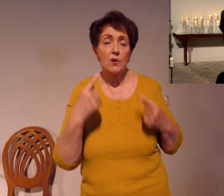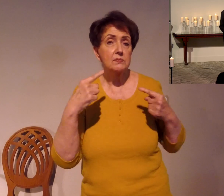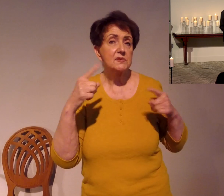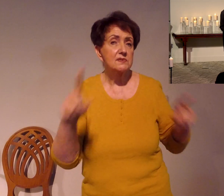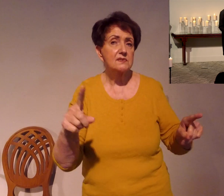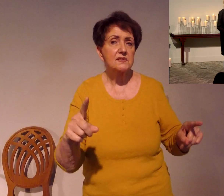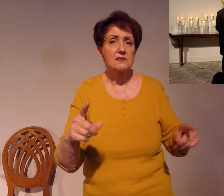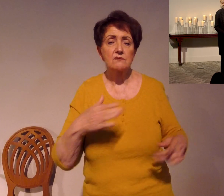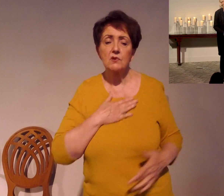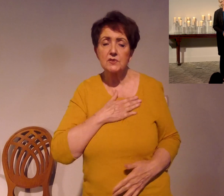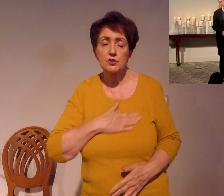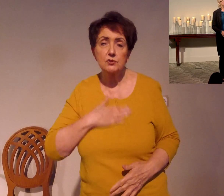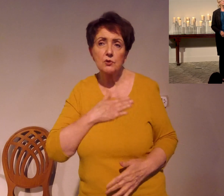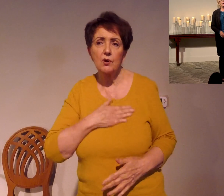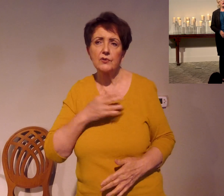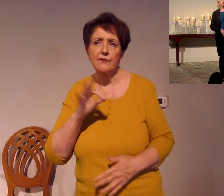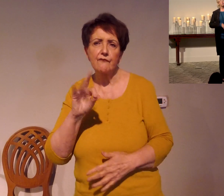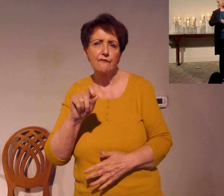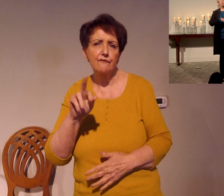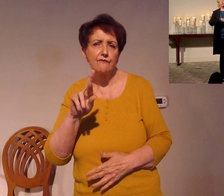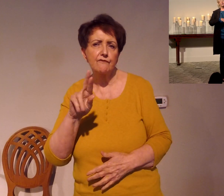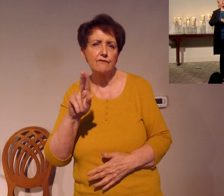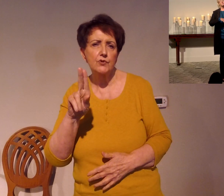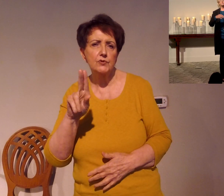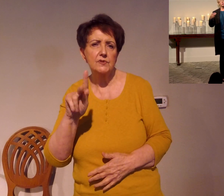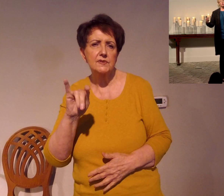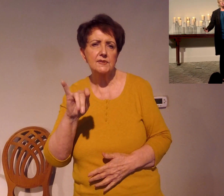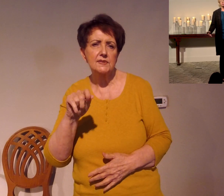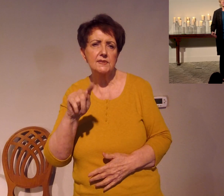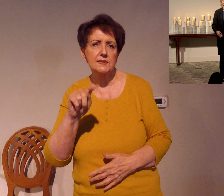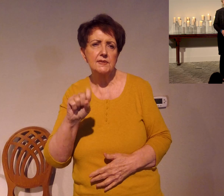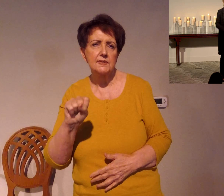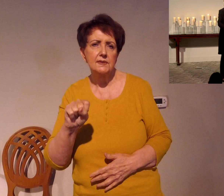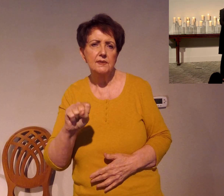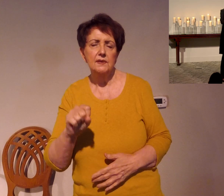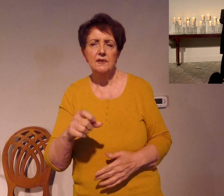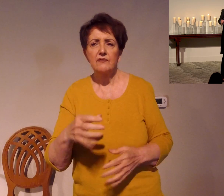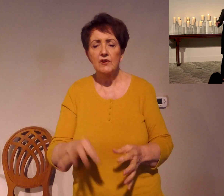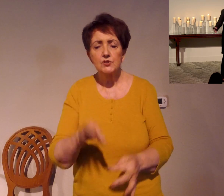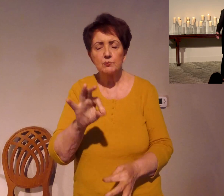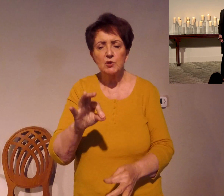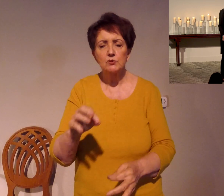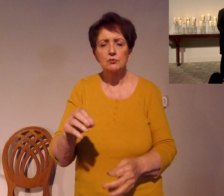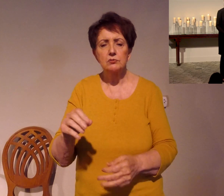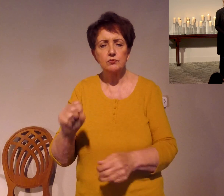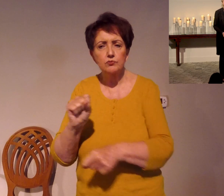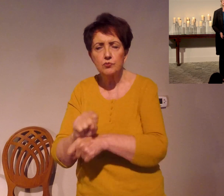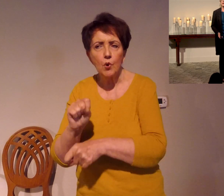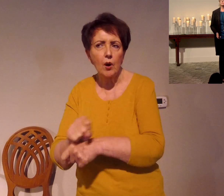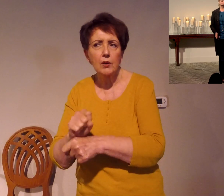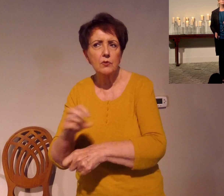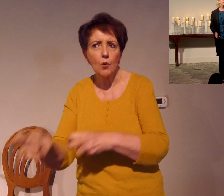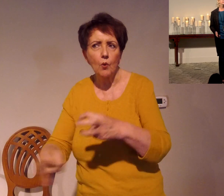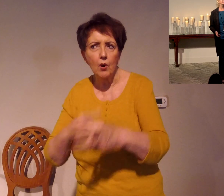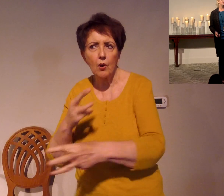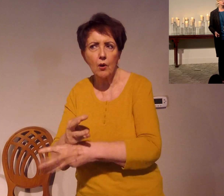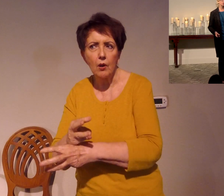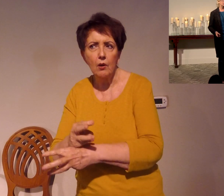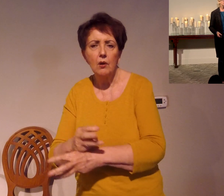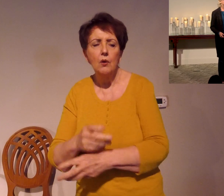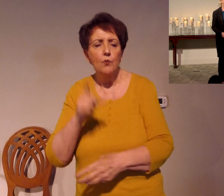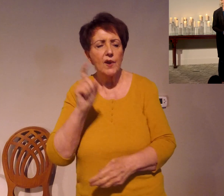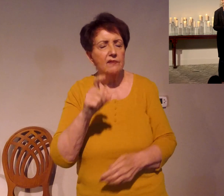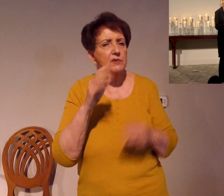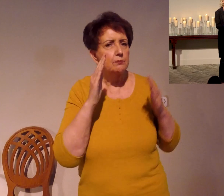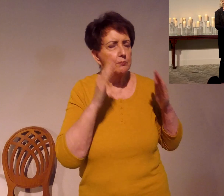enjoy the fruits of our spiritual labor in the world, we do actually have to pay